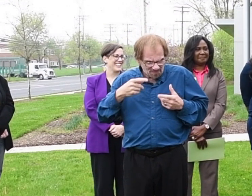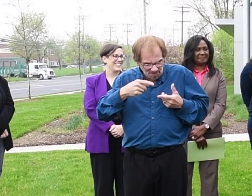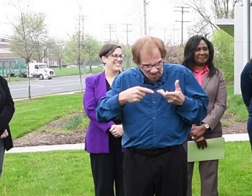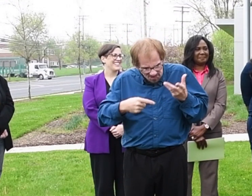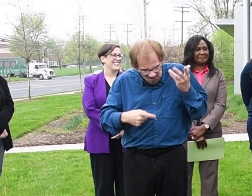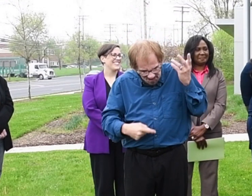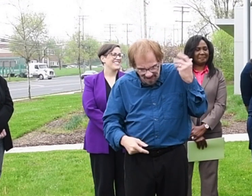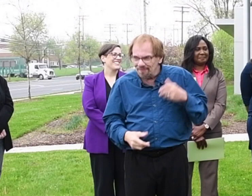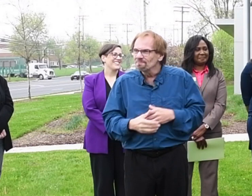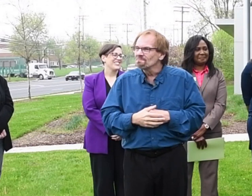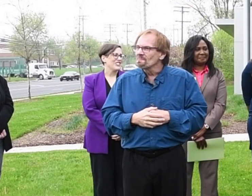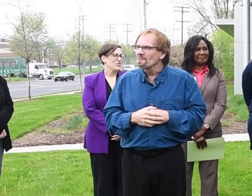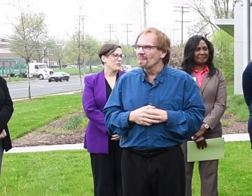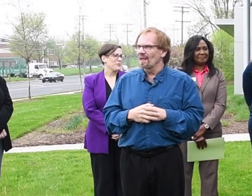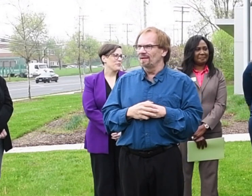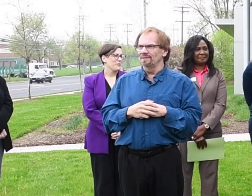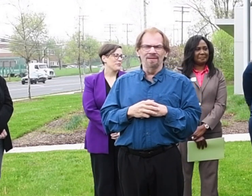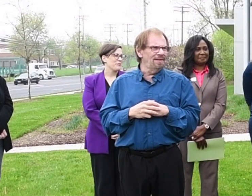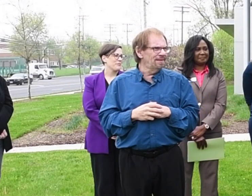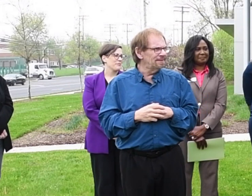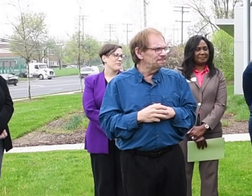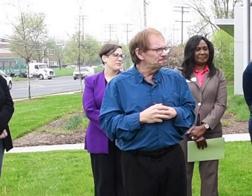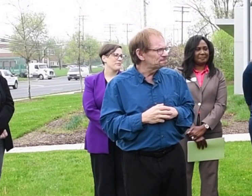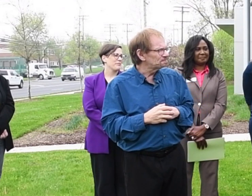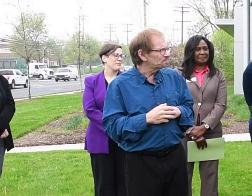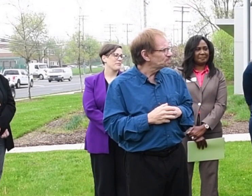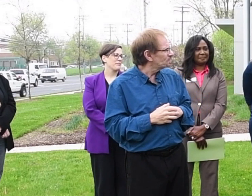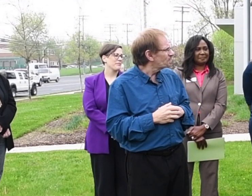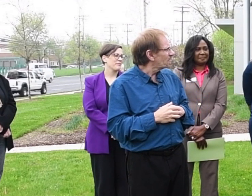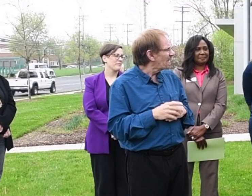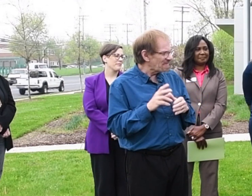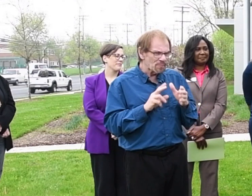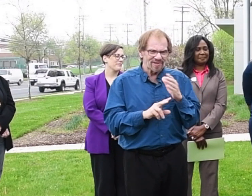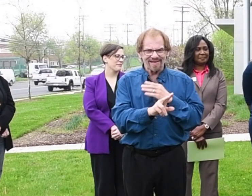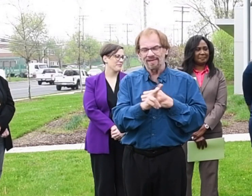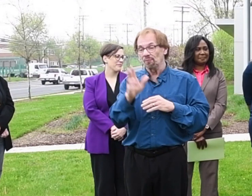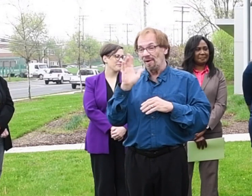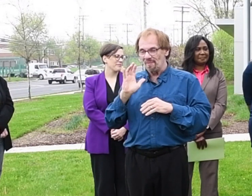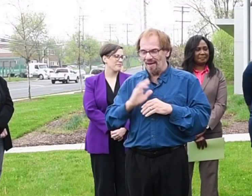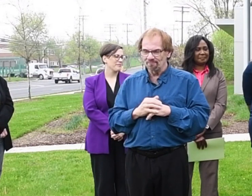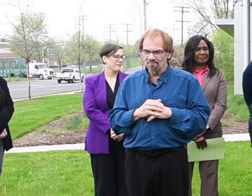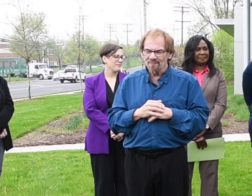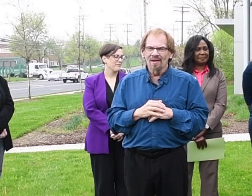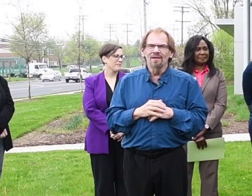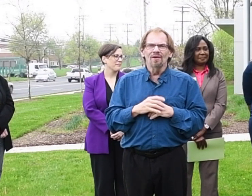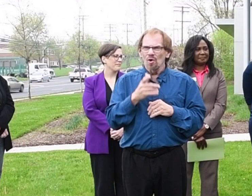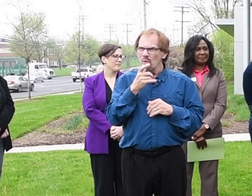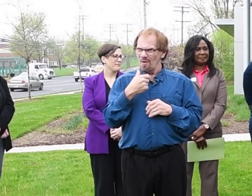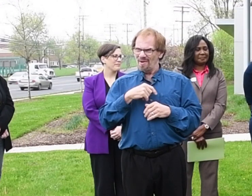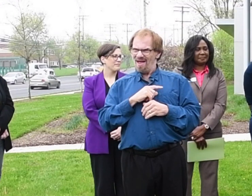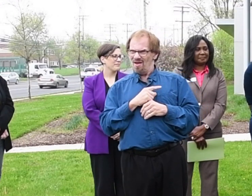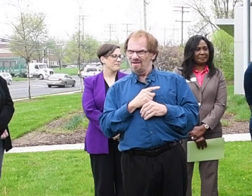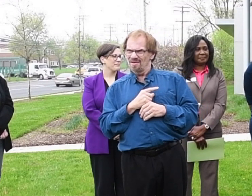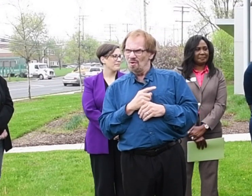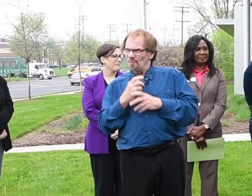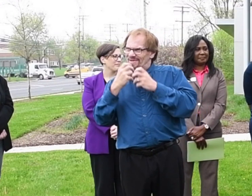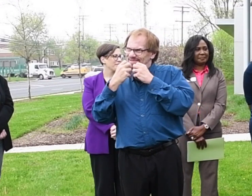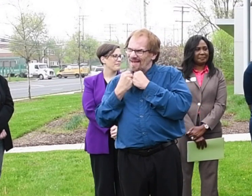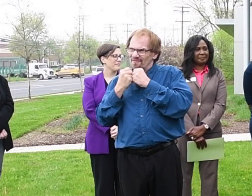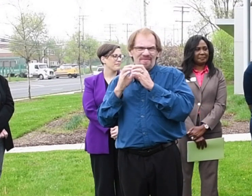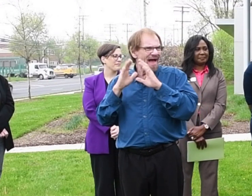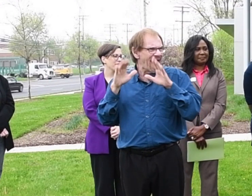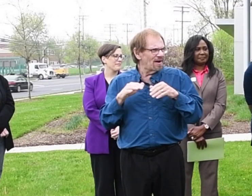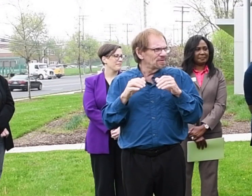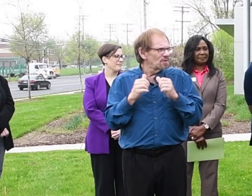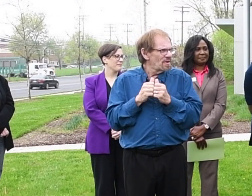this time frame, right? So, so who we are, that's who we are. We really just kind of saved the Brumball House with the original